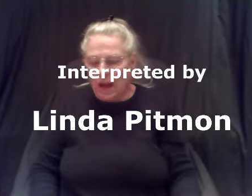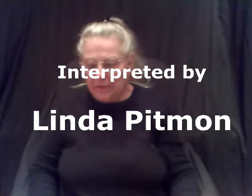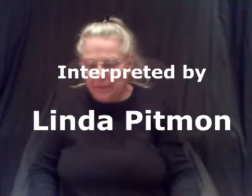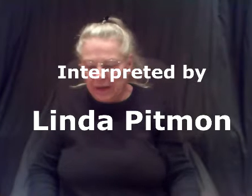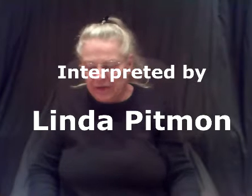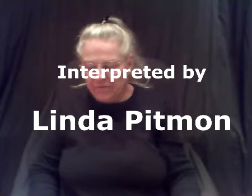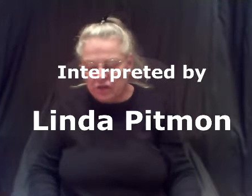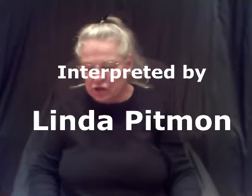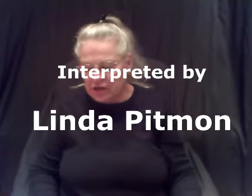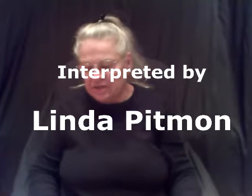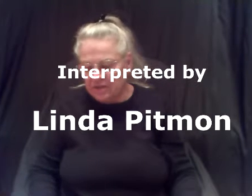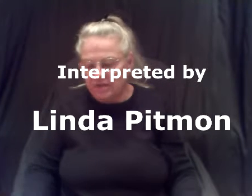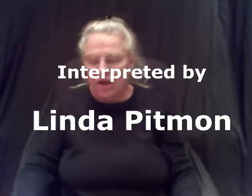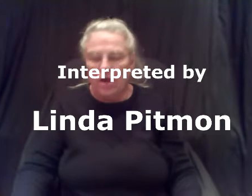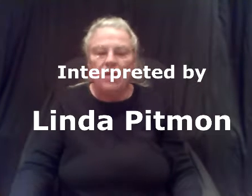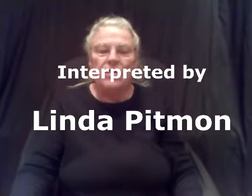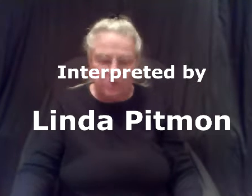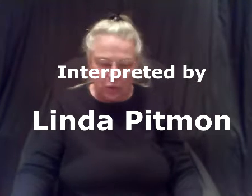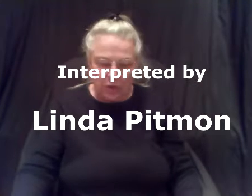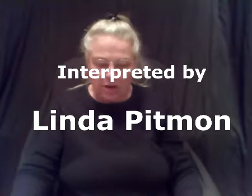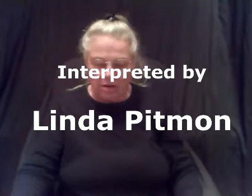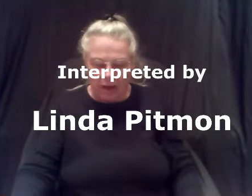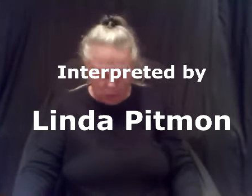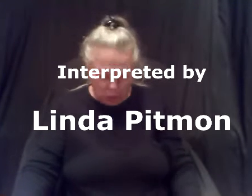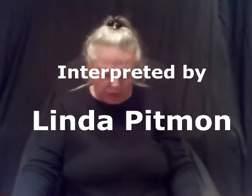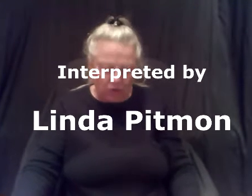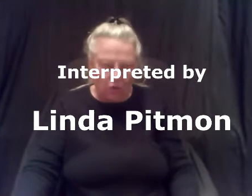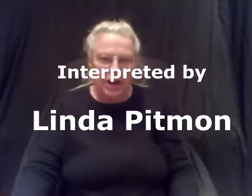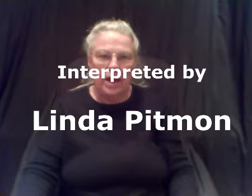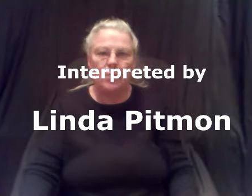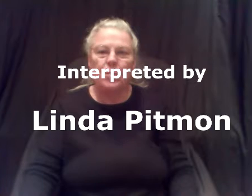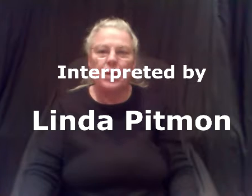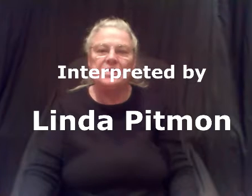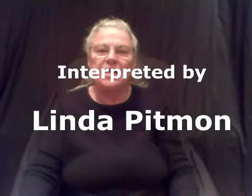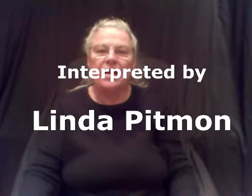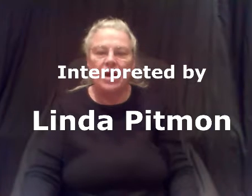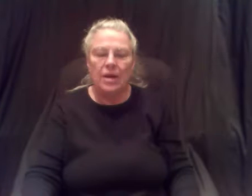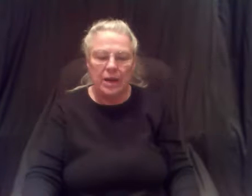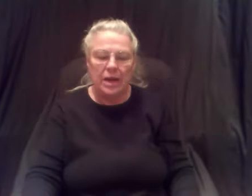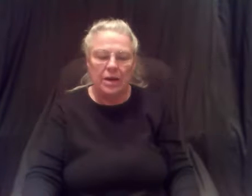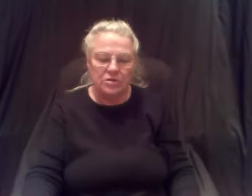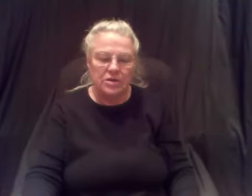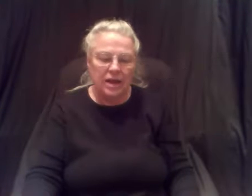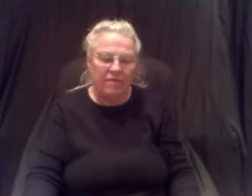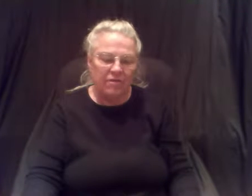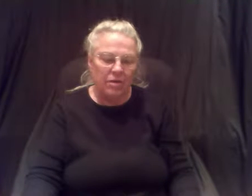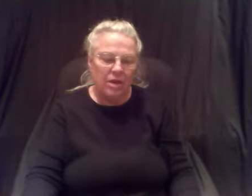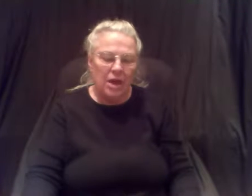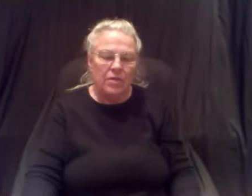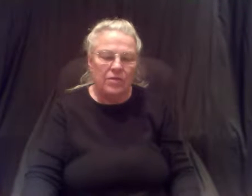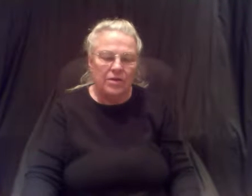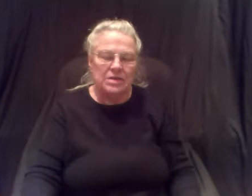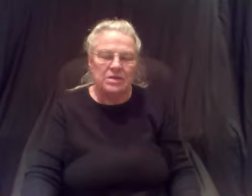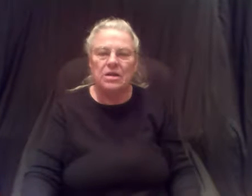I believe in Jesus. This one, I'm going to go ahead and place it at a beginner's level. There isn't a